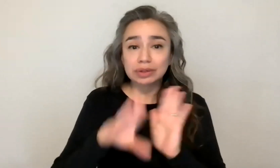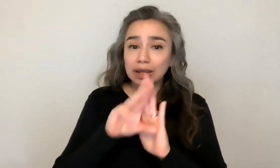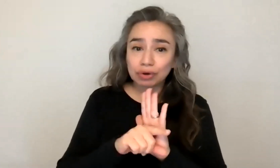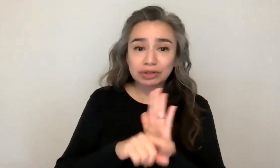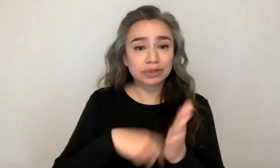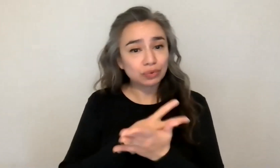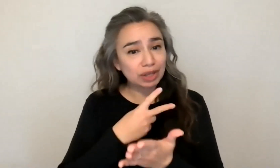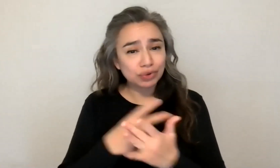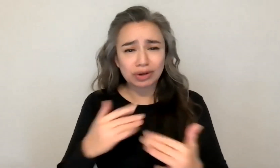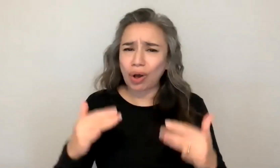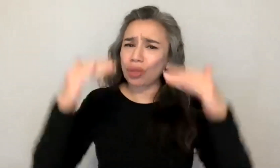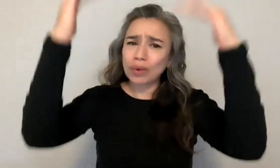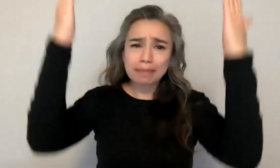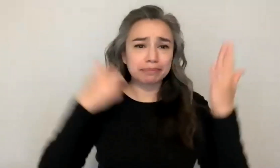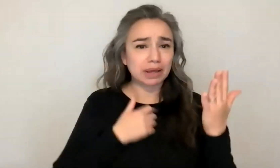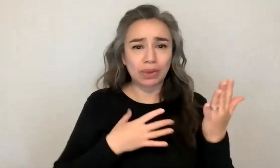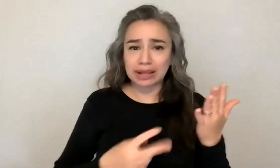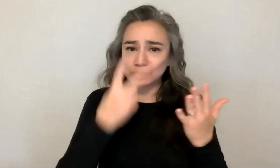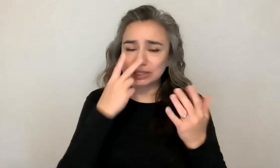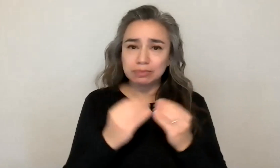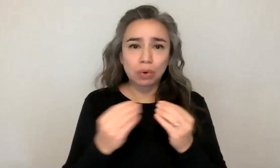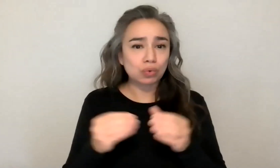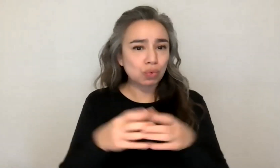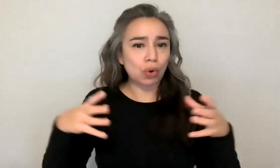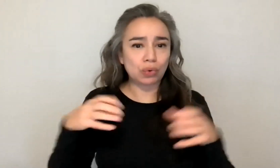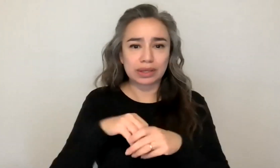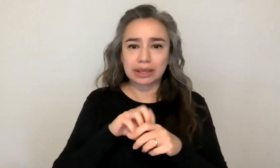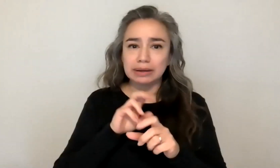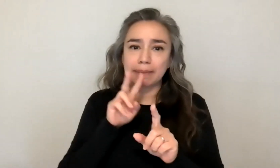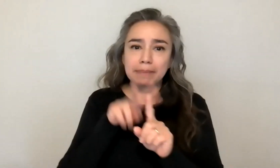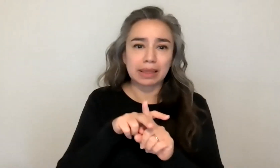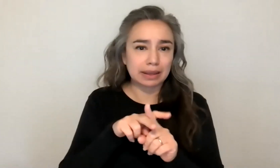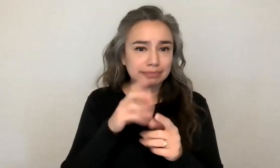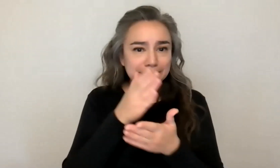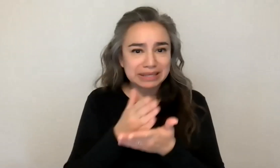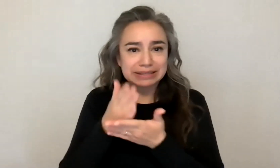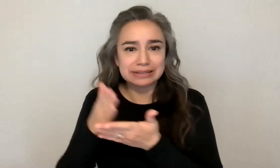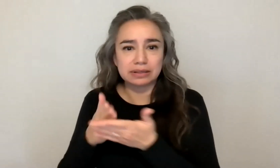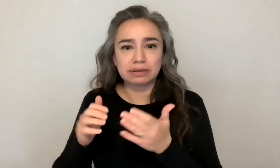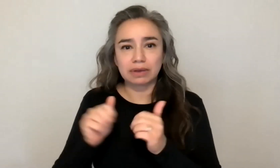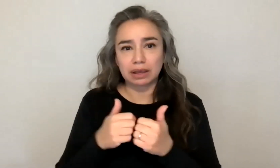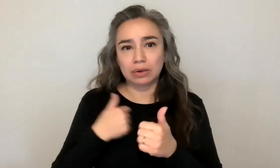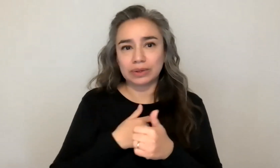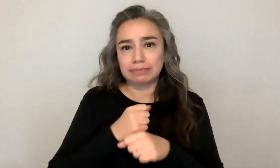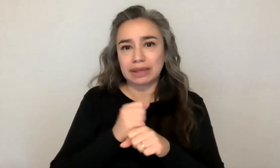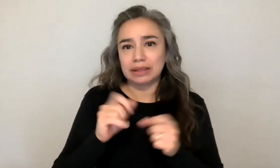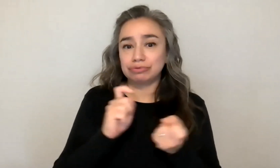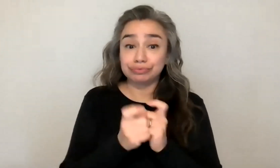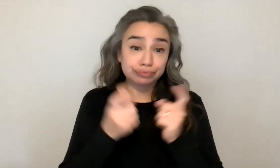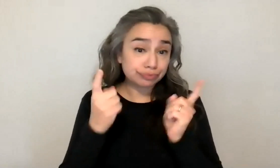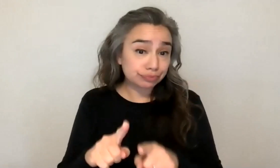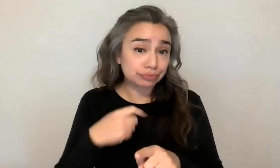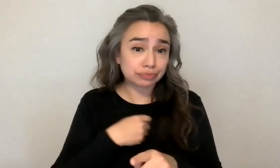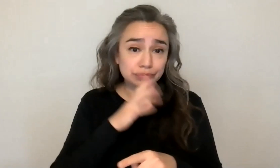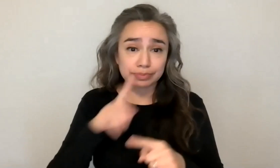So I would love to see more growth in those applied pieces of how we can actually make happen the change that we are talking